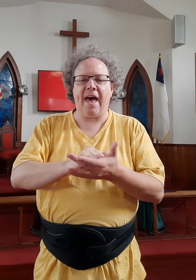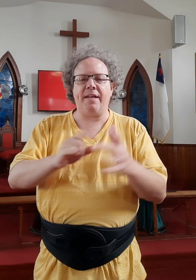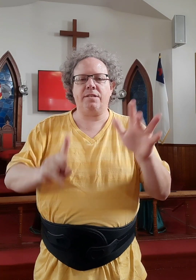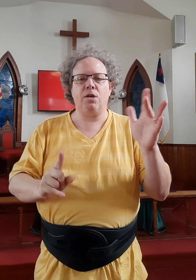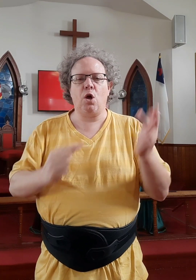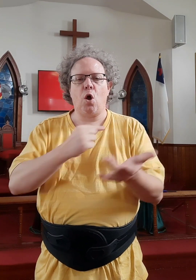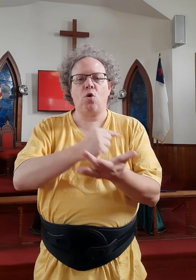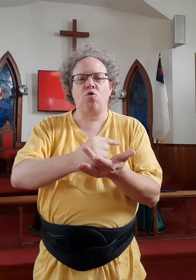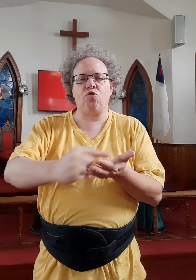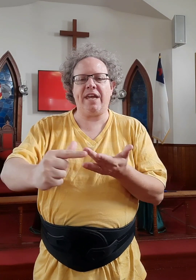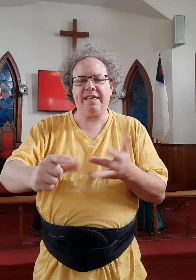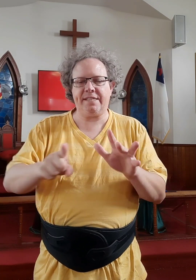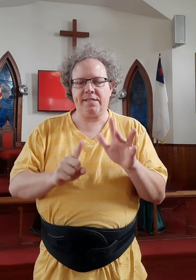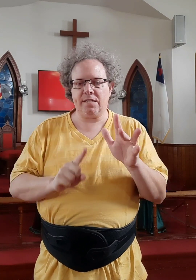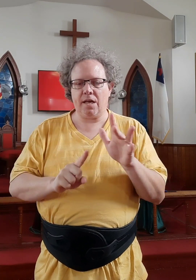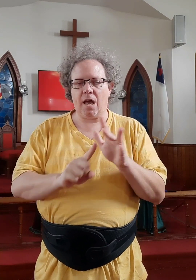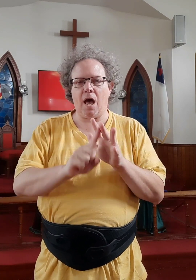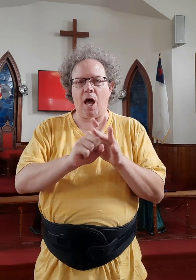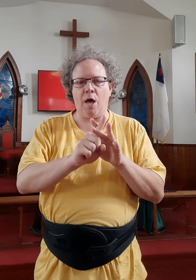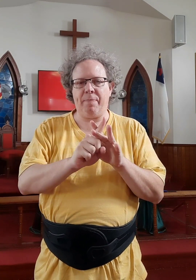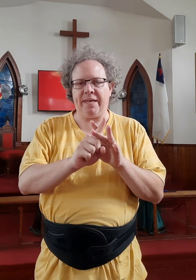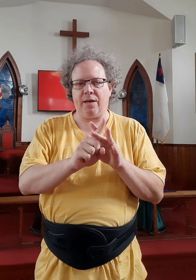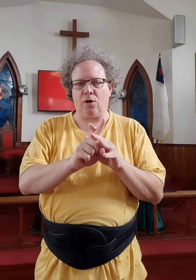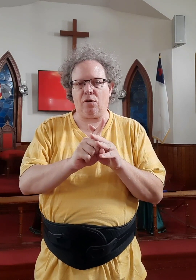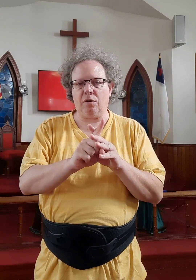that grace appear